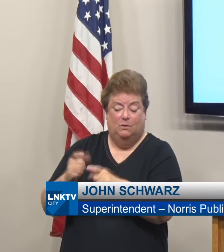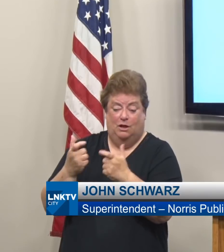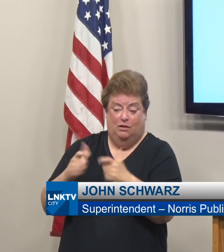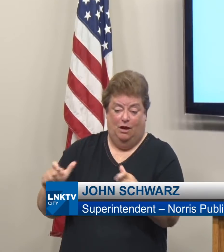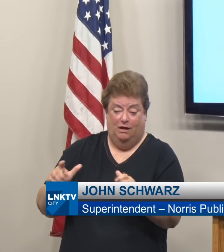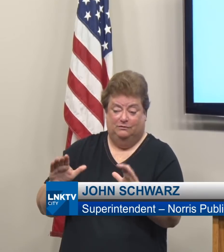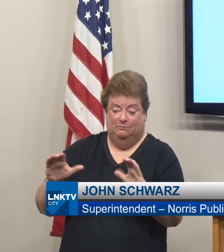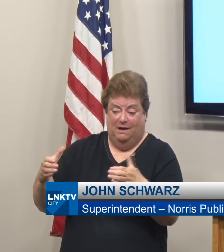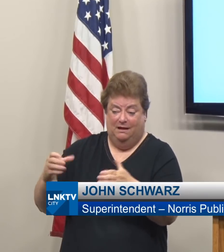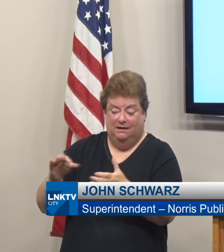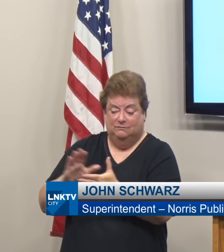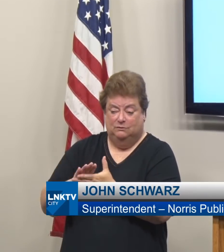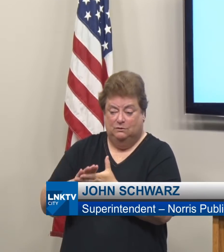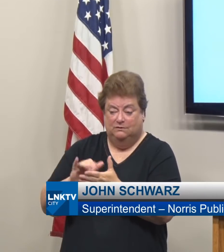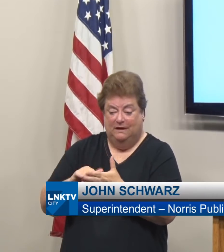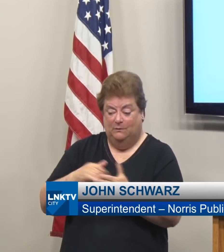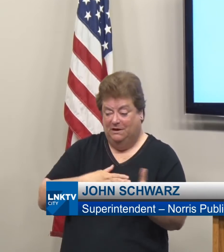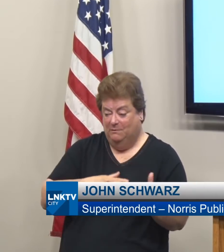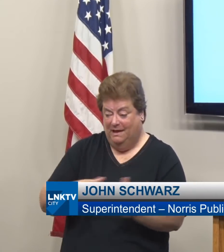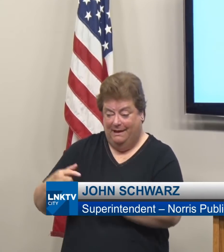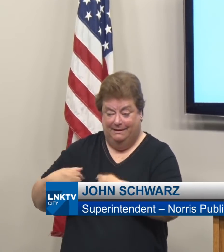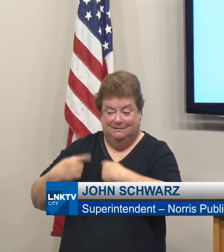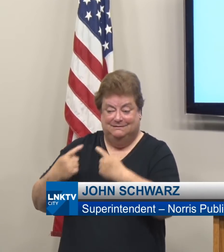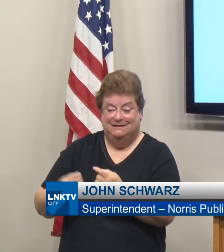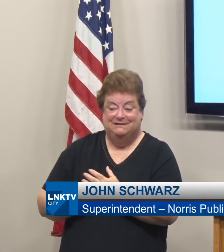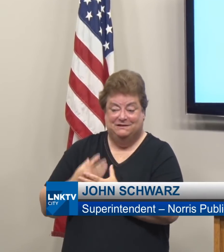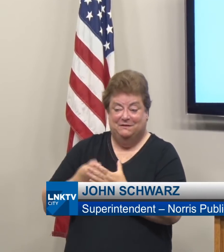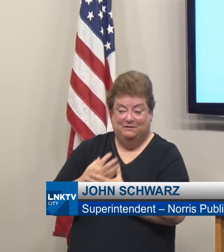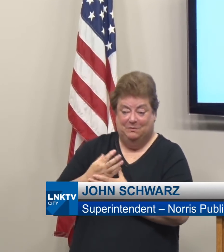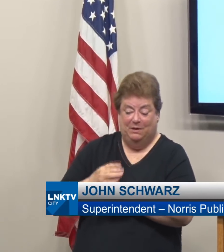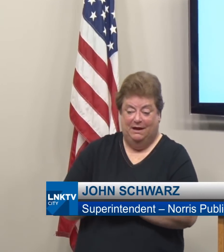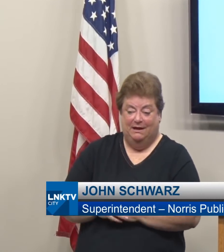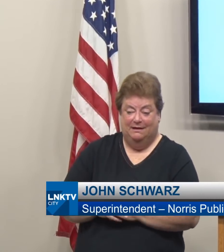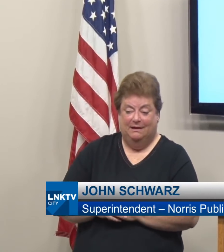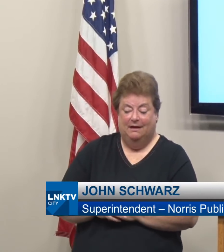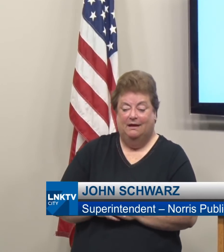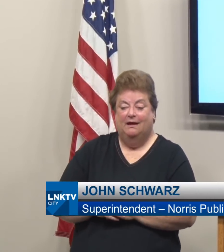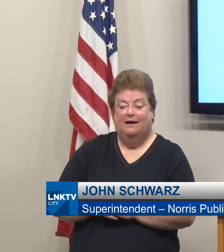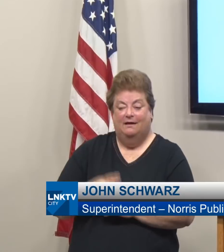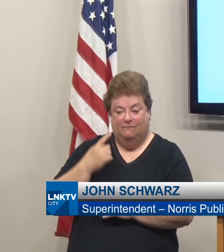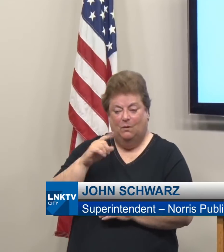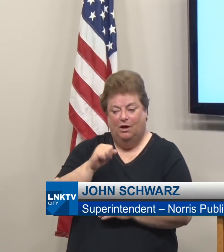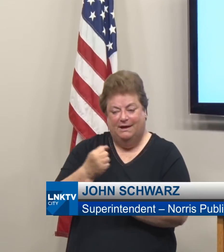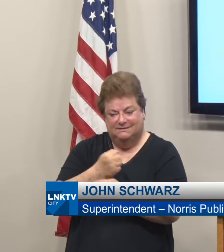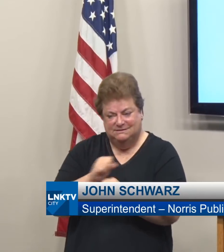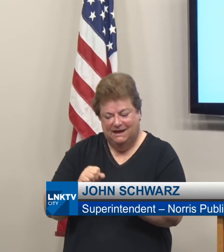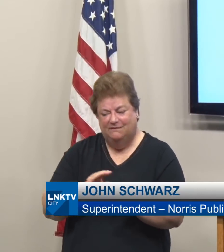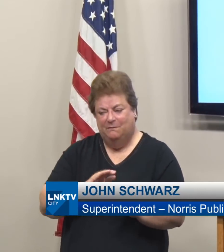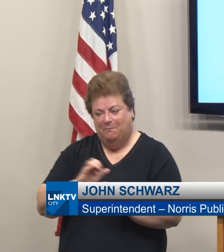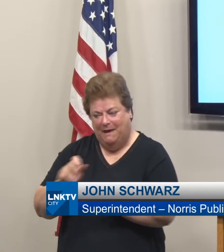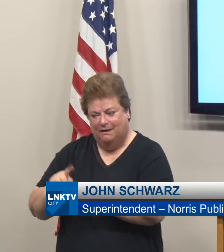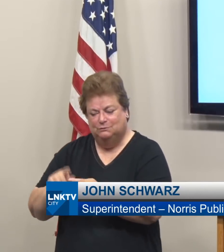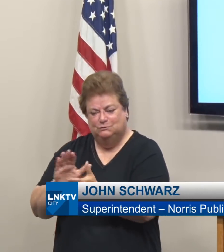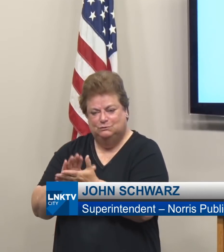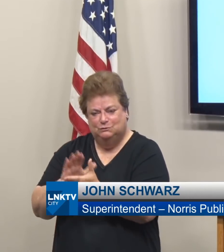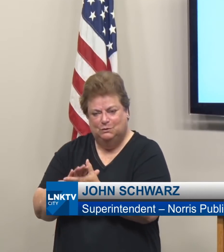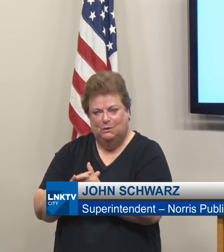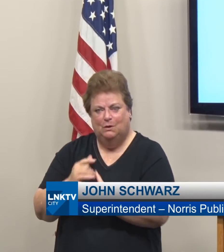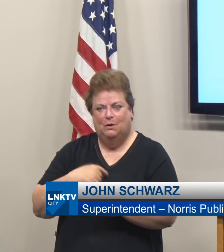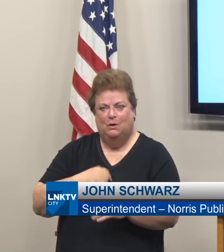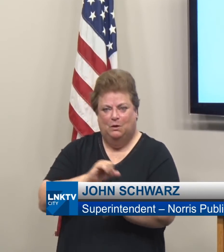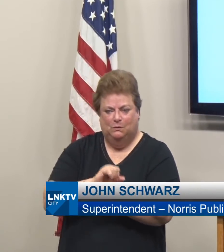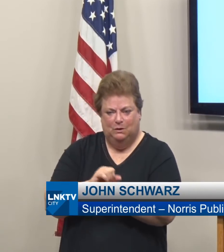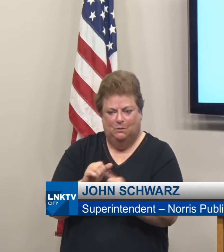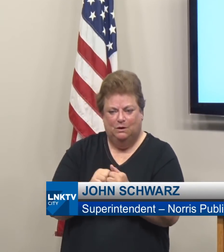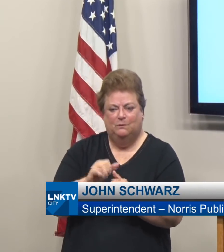that have been planning together ever since the spring to promote a safe return to our school district. We've planned with Lincoln Public Schools and Dr. Joel and